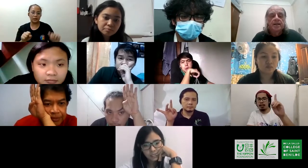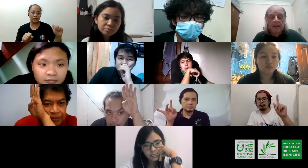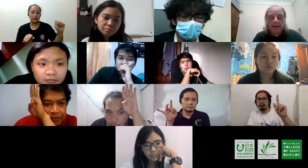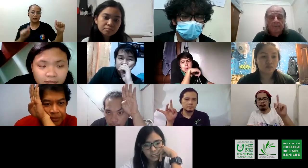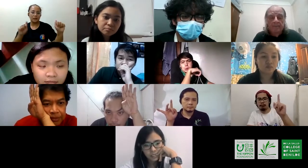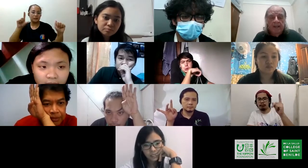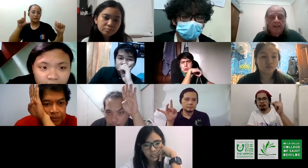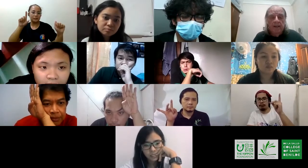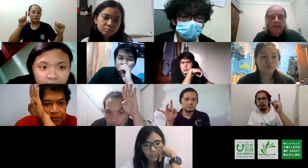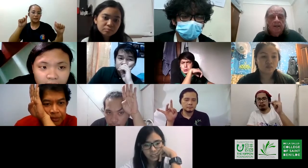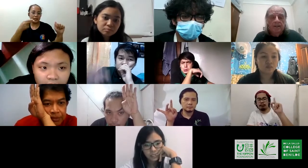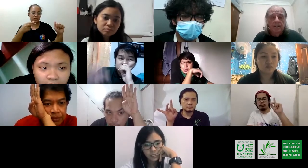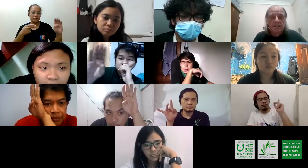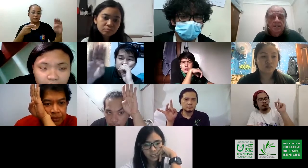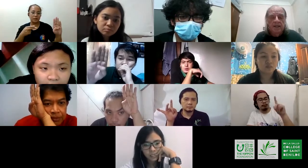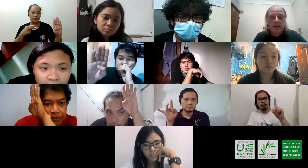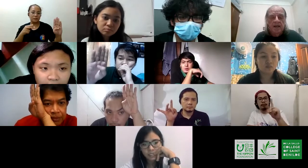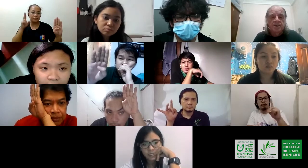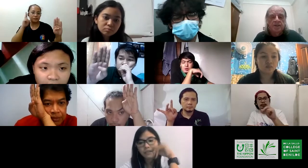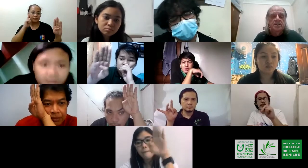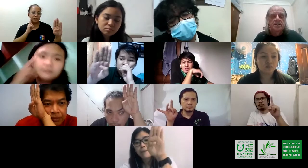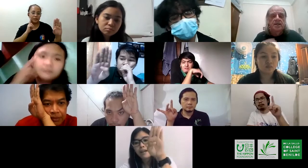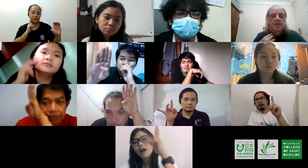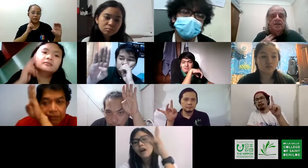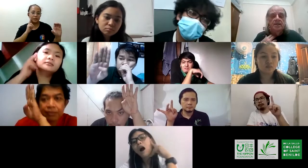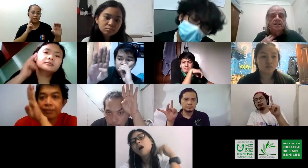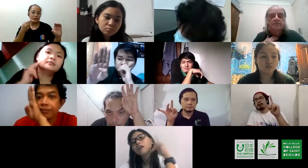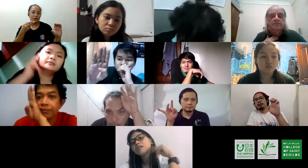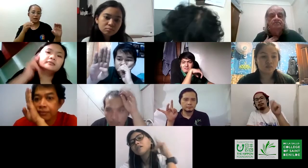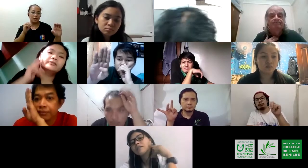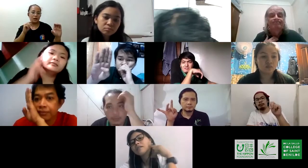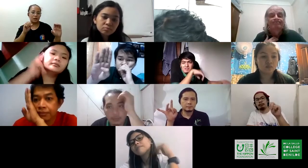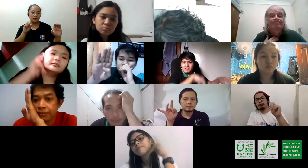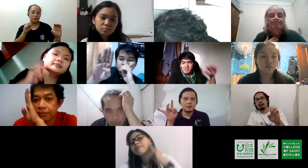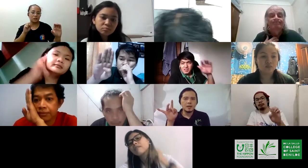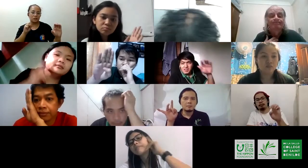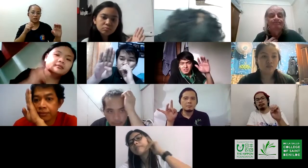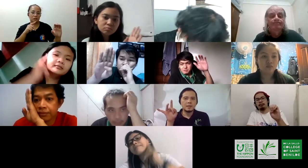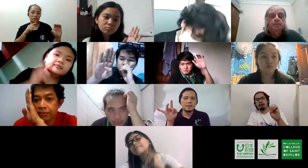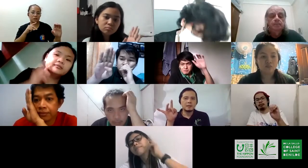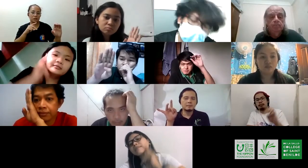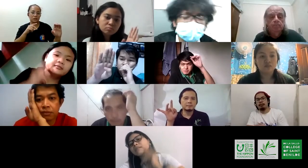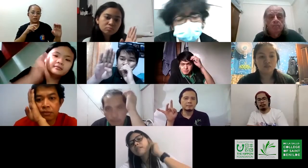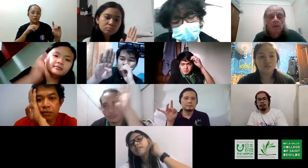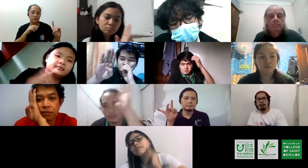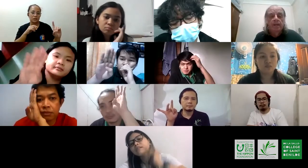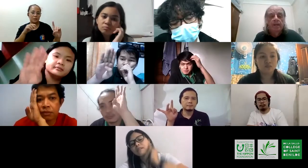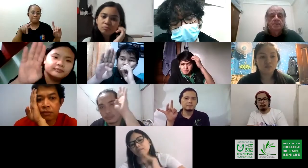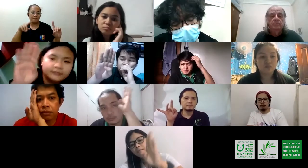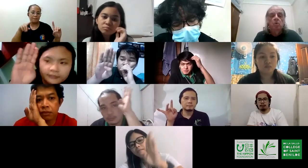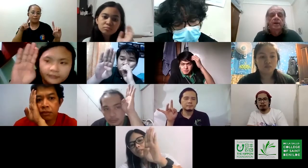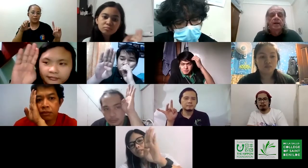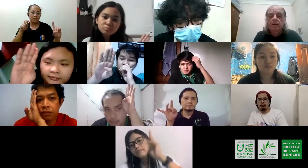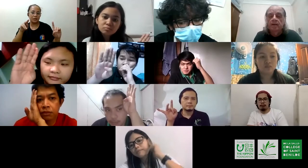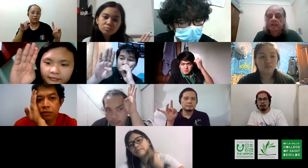I see B. B. Patton. B as in boy. Okay. 8. Who was the first deaf teacher